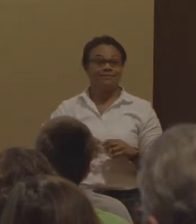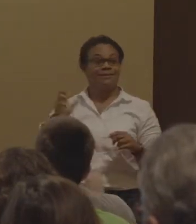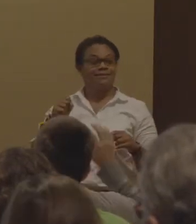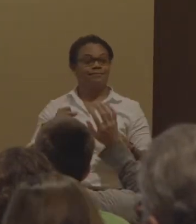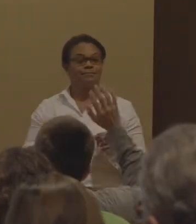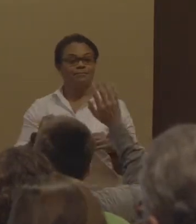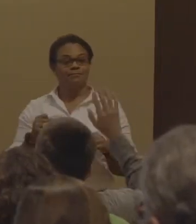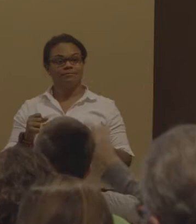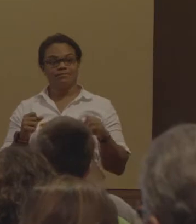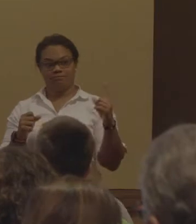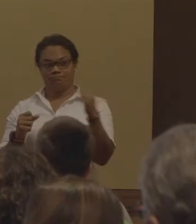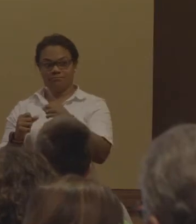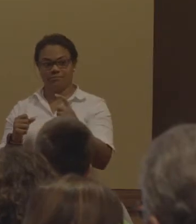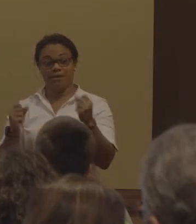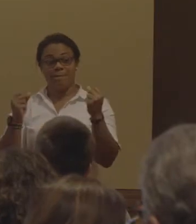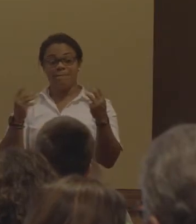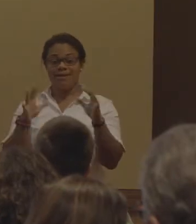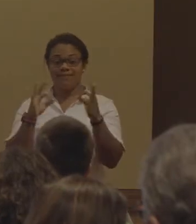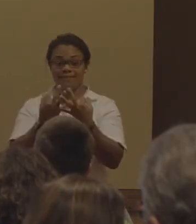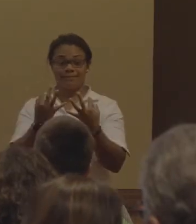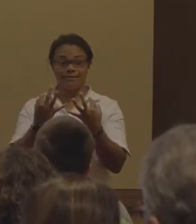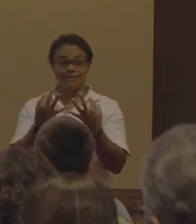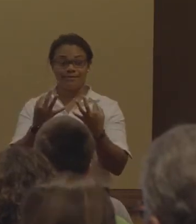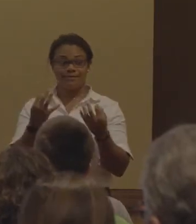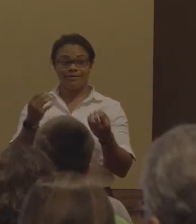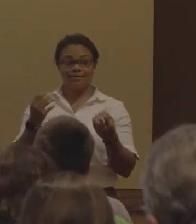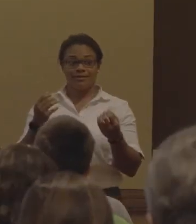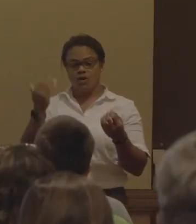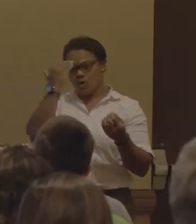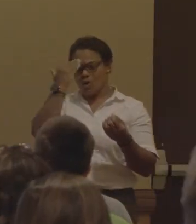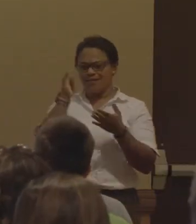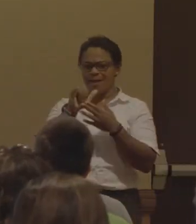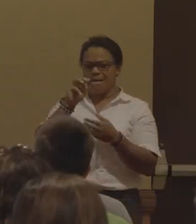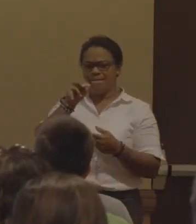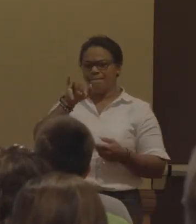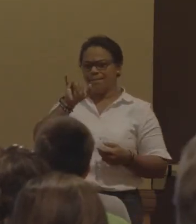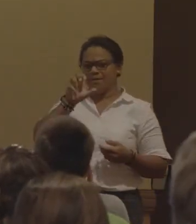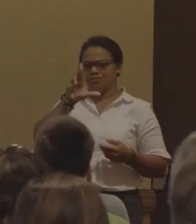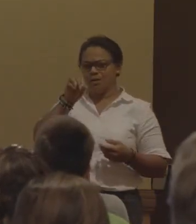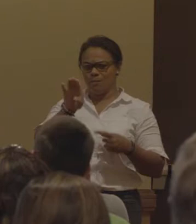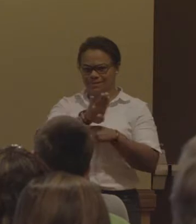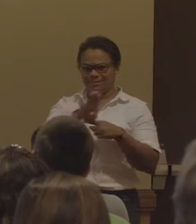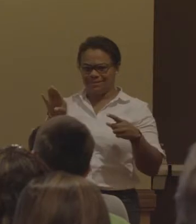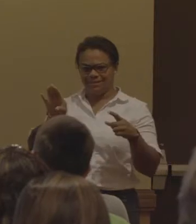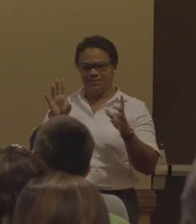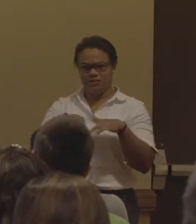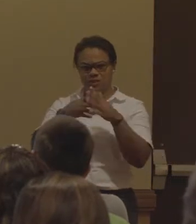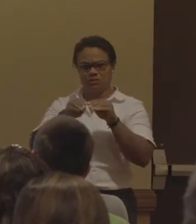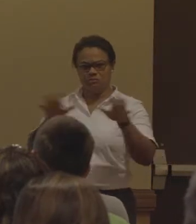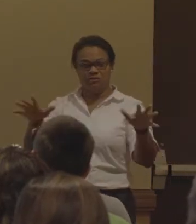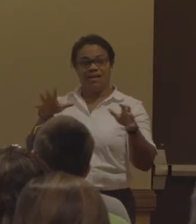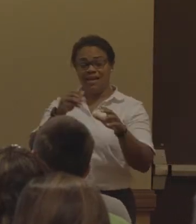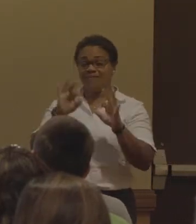Yes? A lot of our families, you know, that micro business that's coming out, and even the Family Cafe is helping to sponsor to